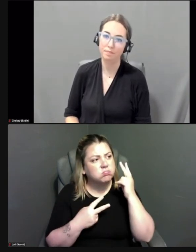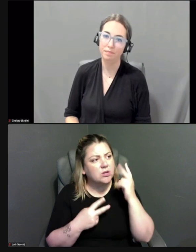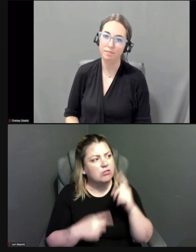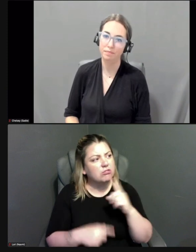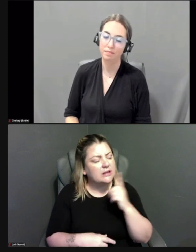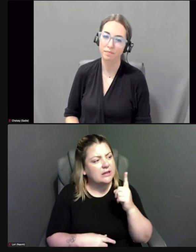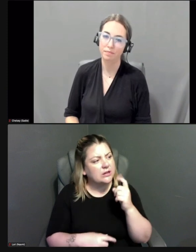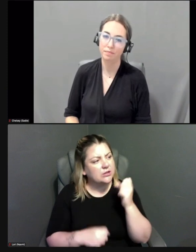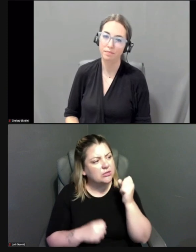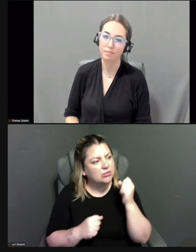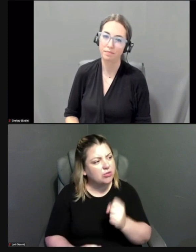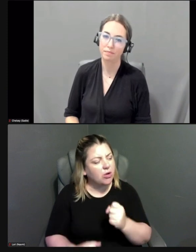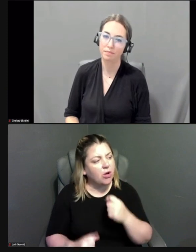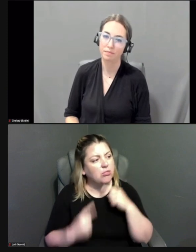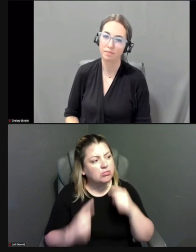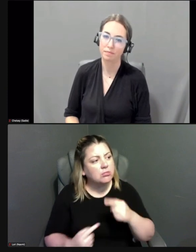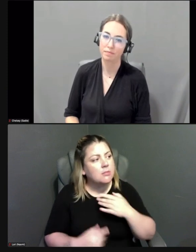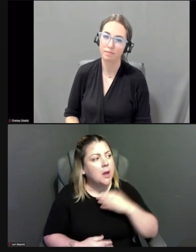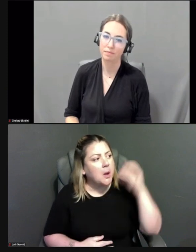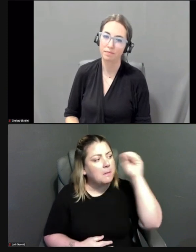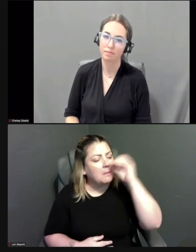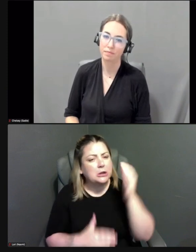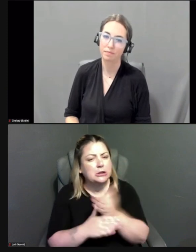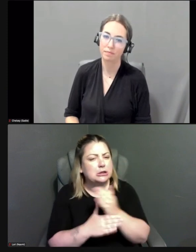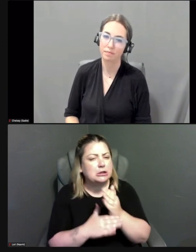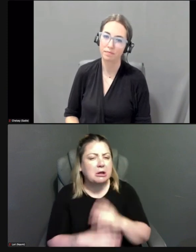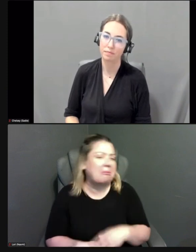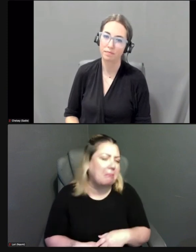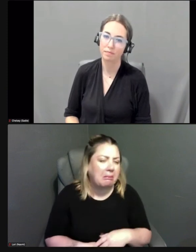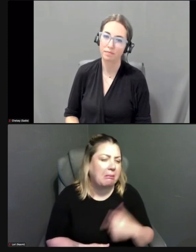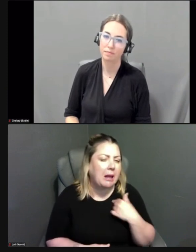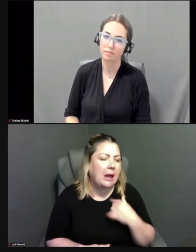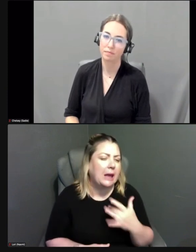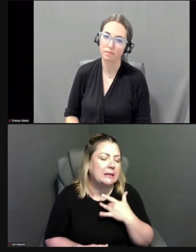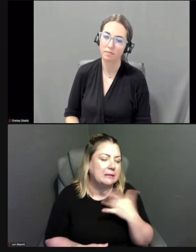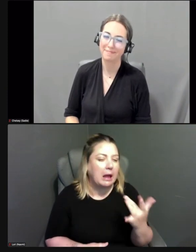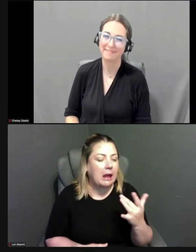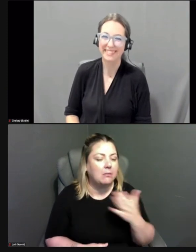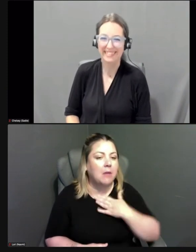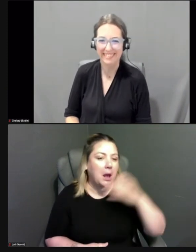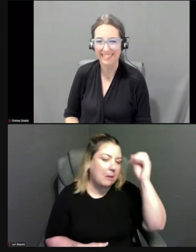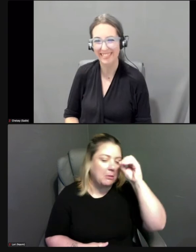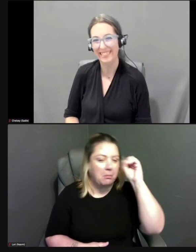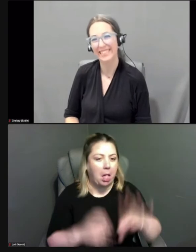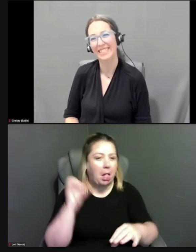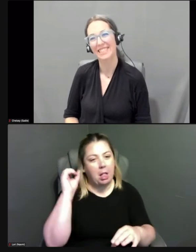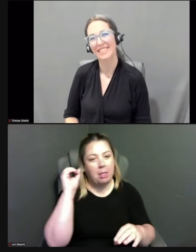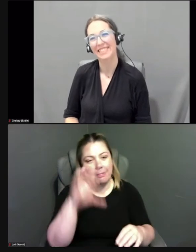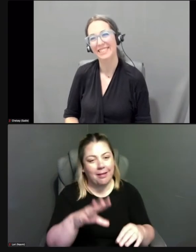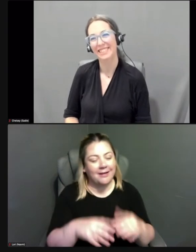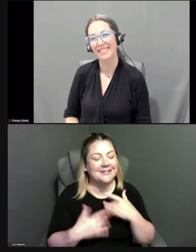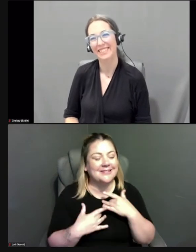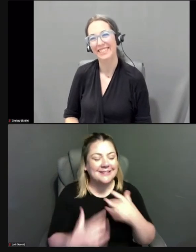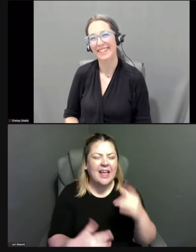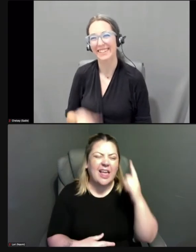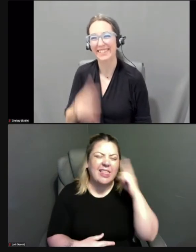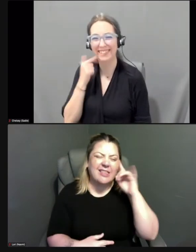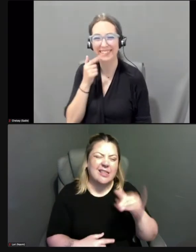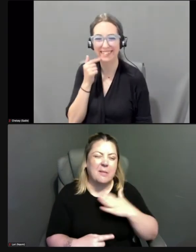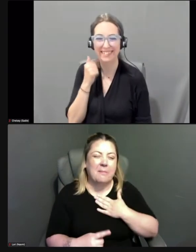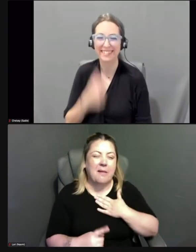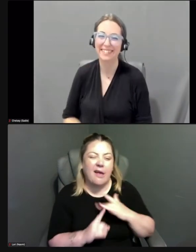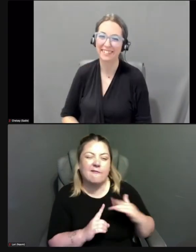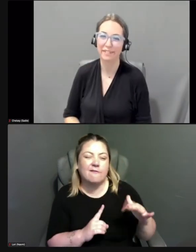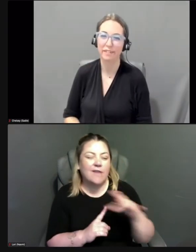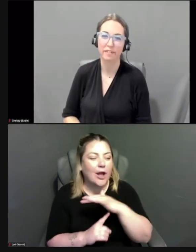expressing opinions. Like I've kind of always been a loudmouth, opinionated person. And I think part of that is environment, you know, like